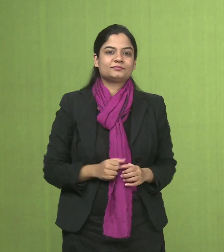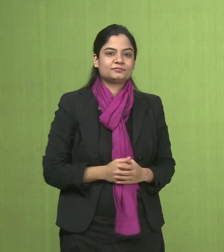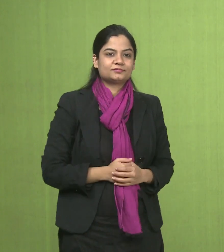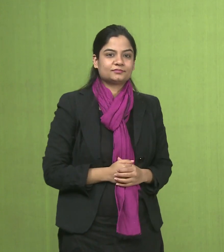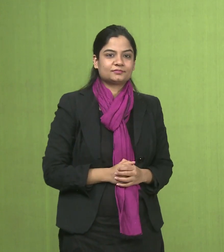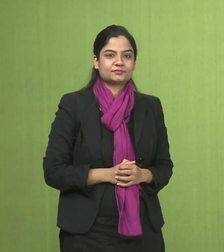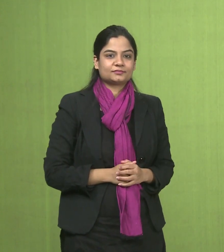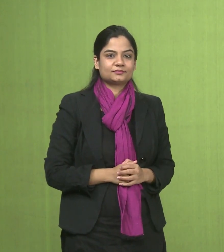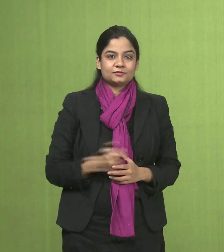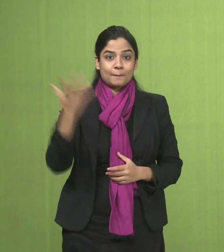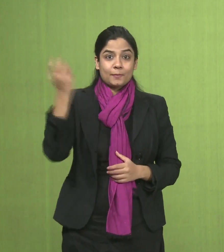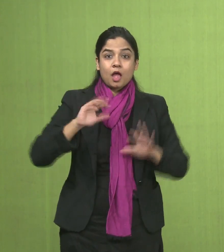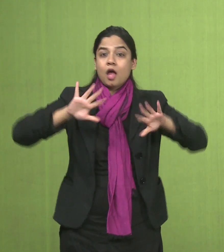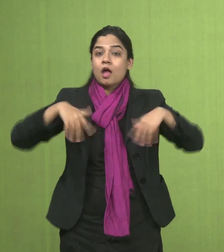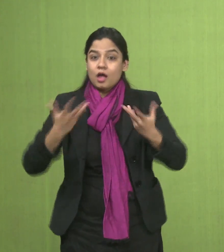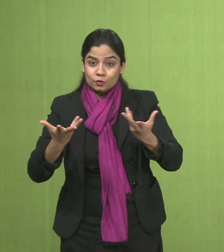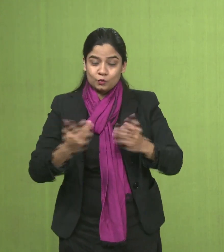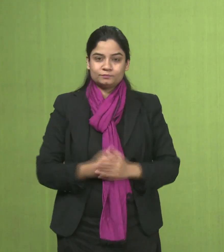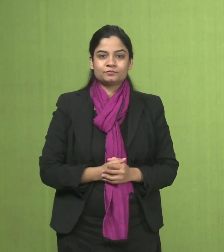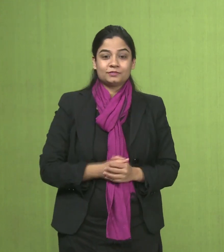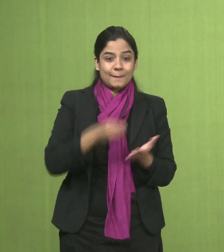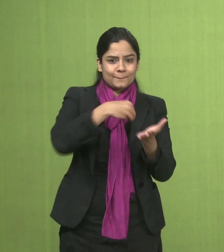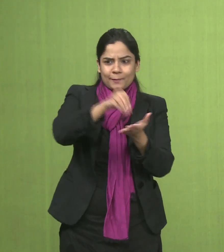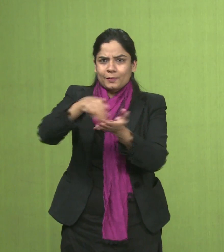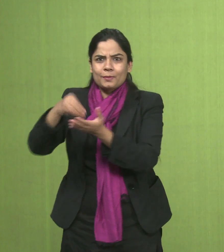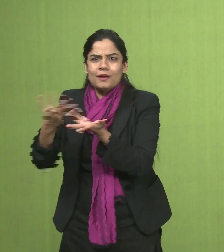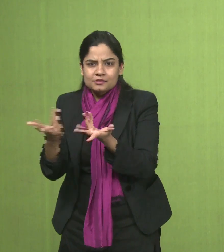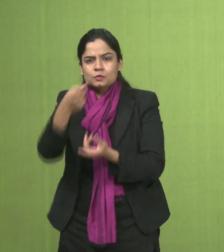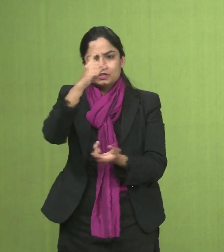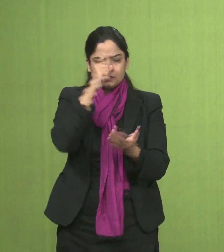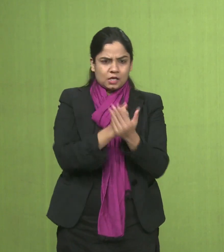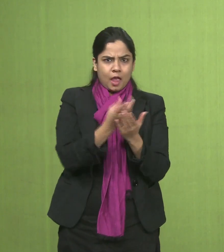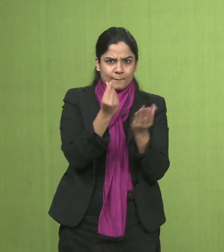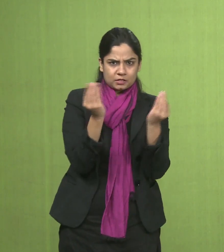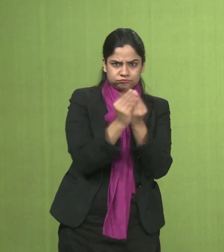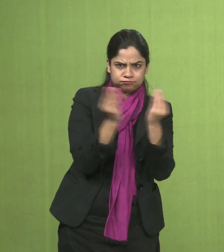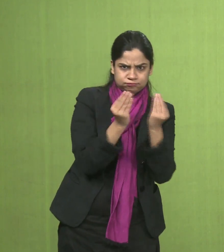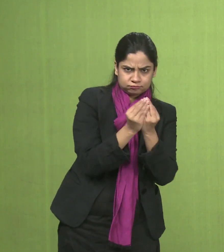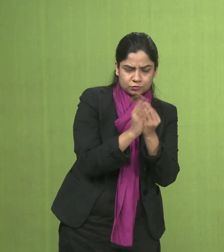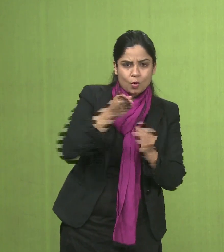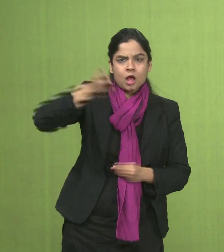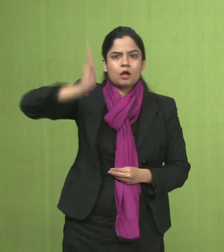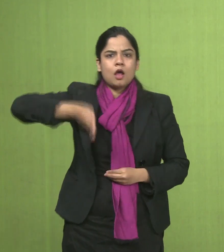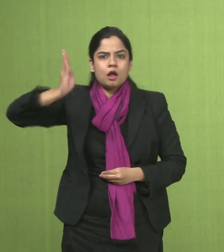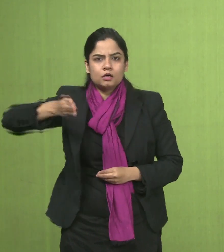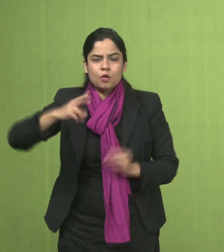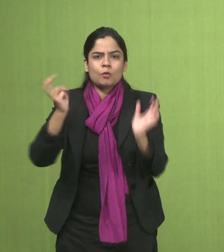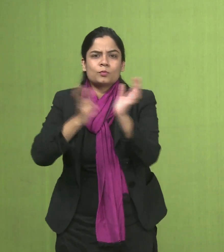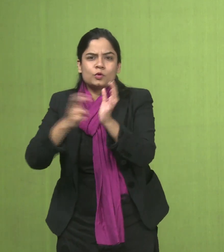weekday. Next is how to buy. You can either pay during using cash, or you